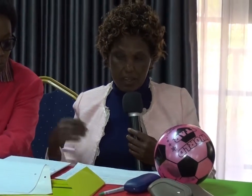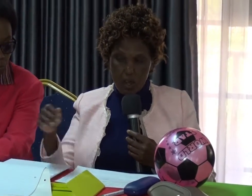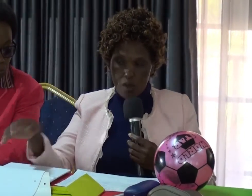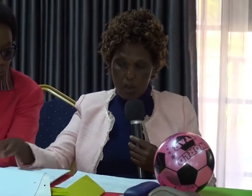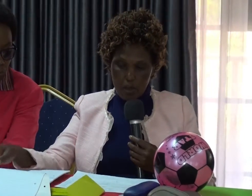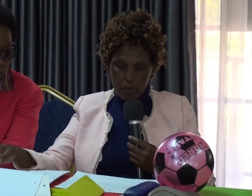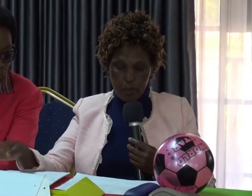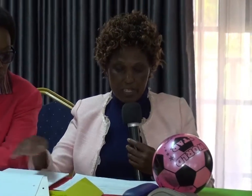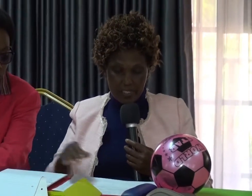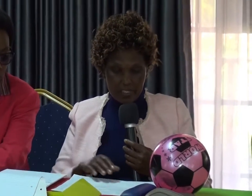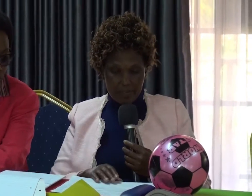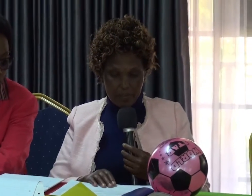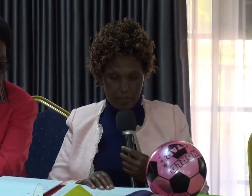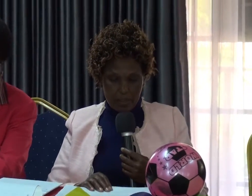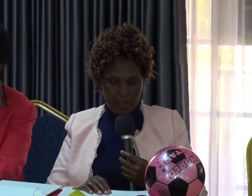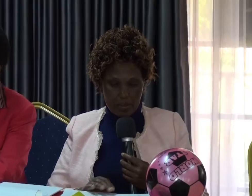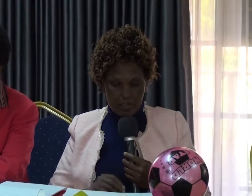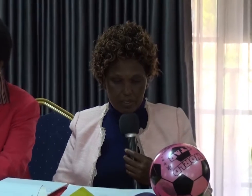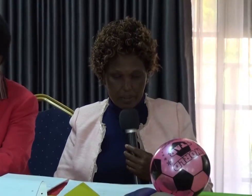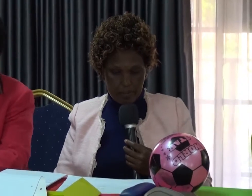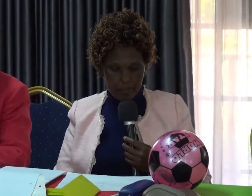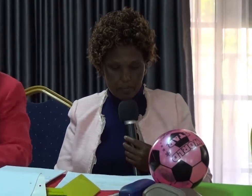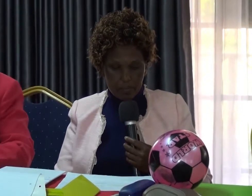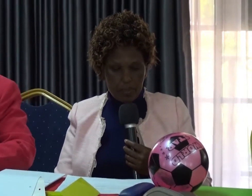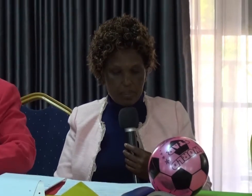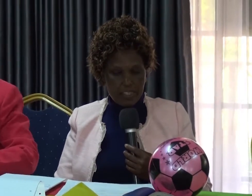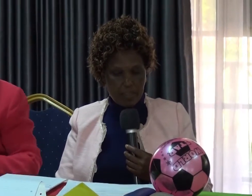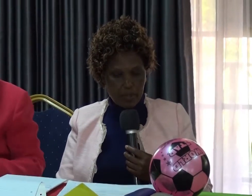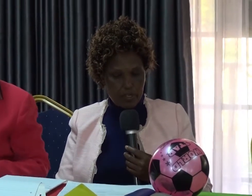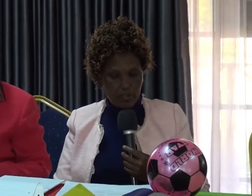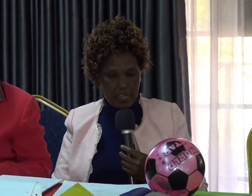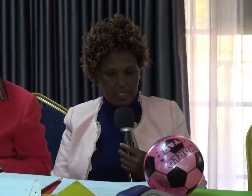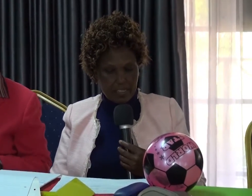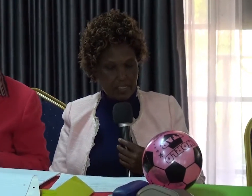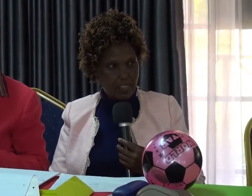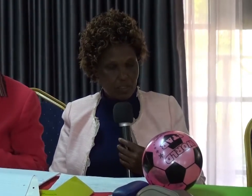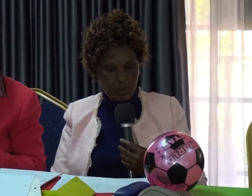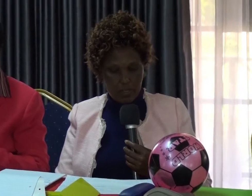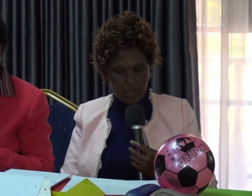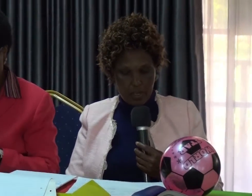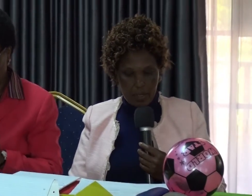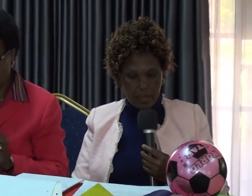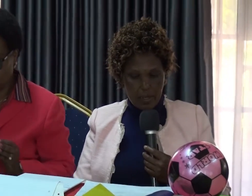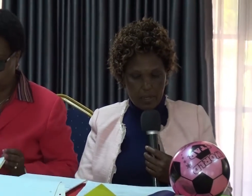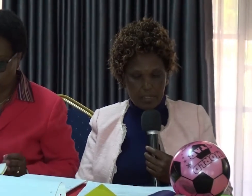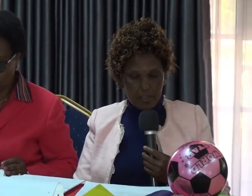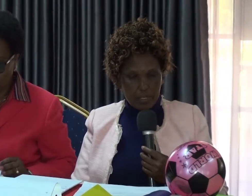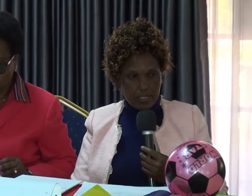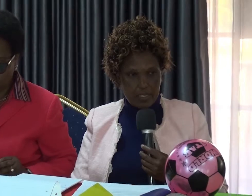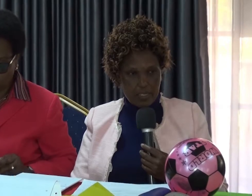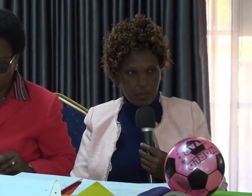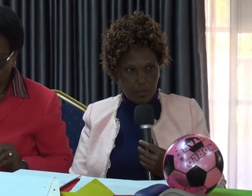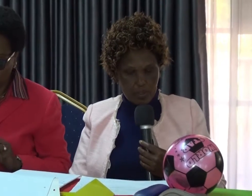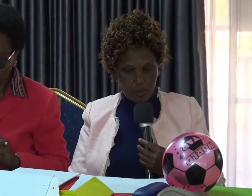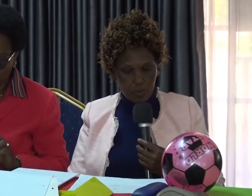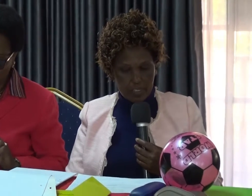sector on policy. There was sector policy of learners and trainees with